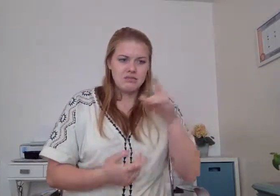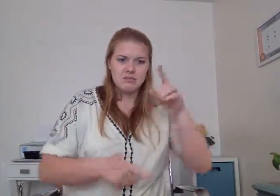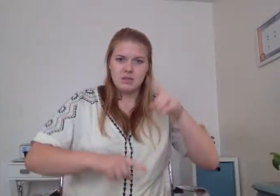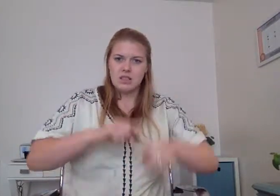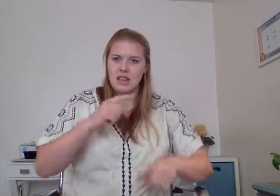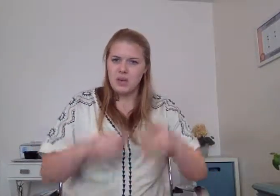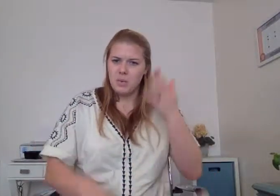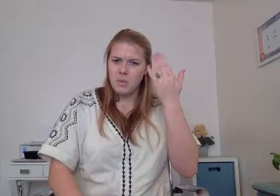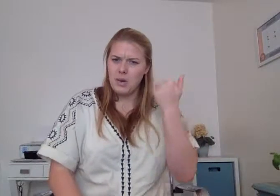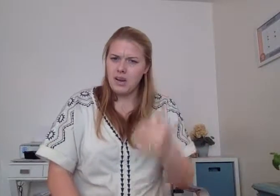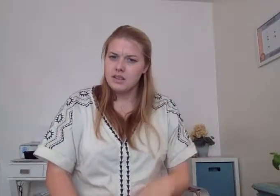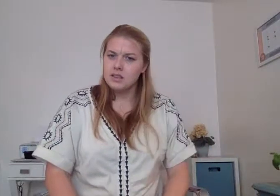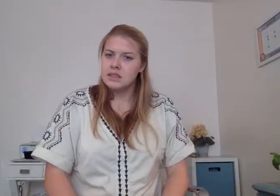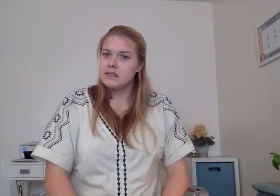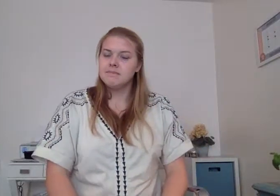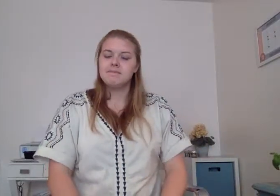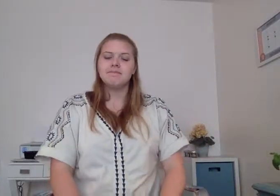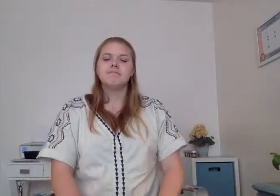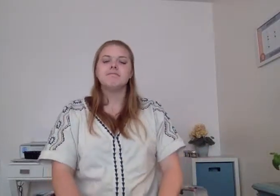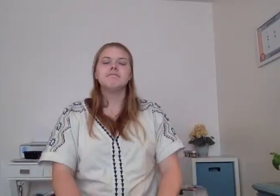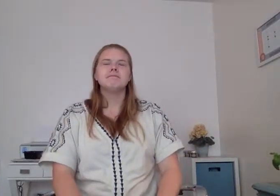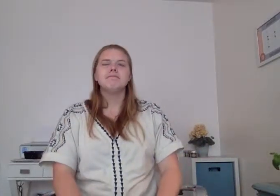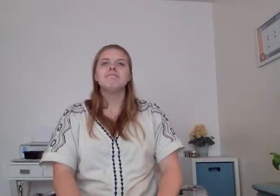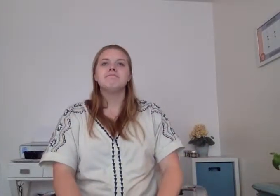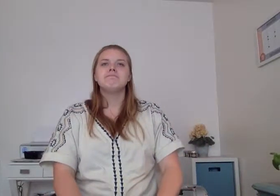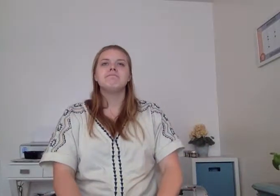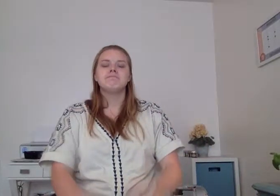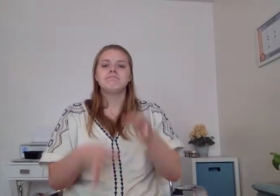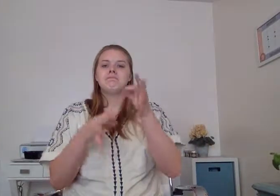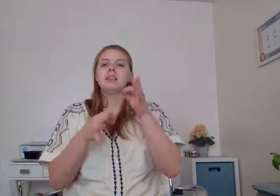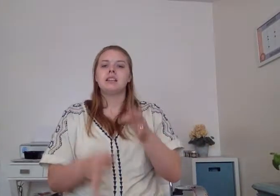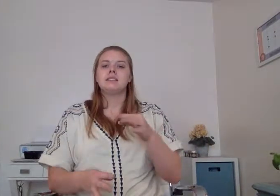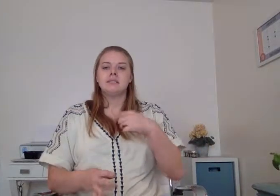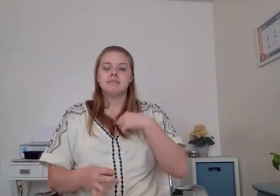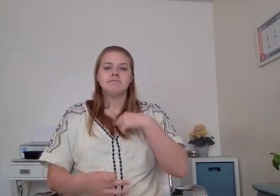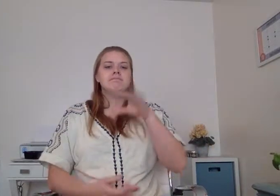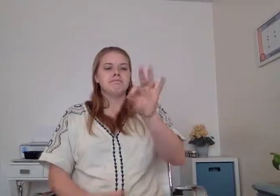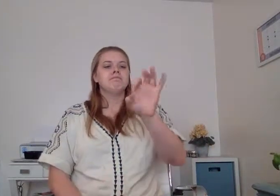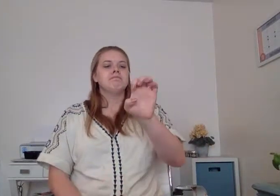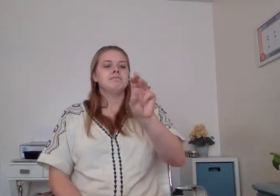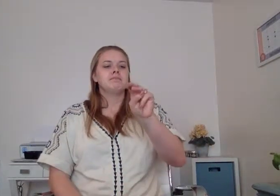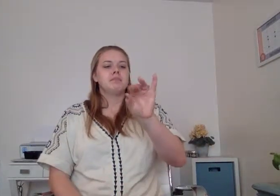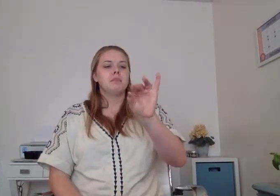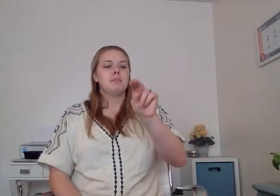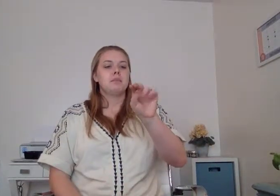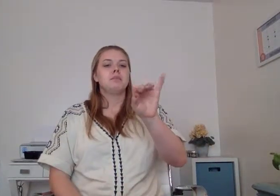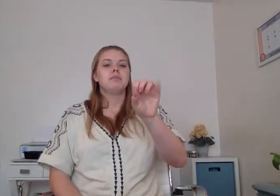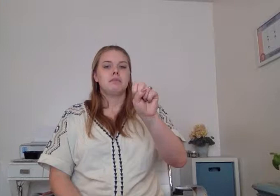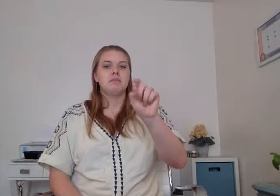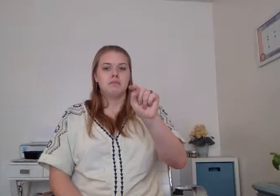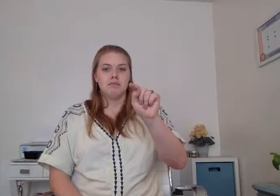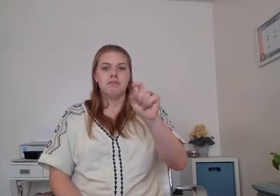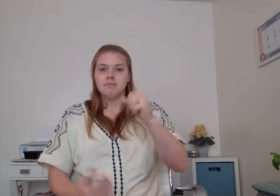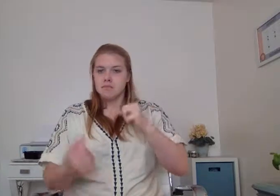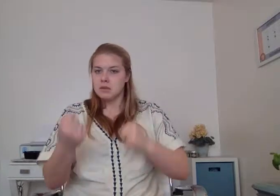I decided that I was a feminist, and this seemed uncomplicated to me. But my